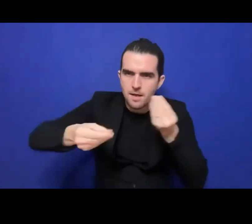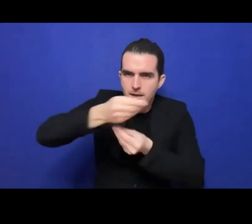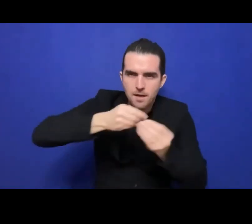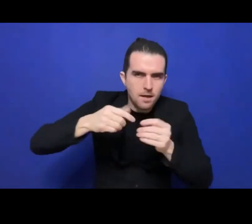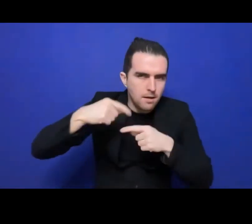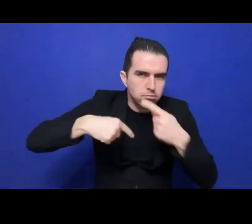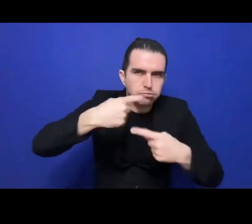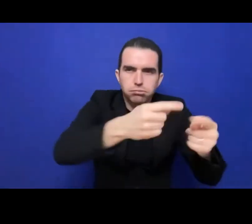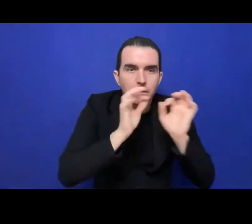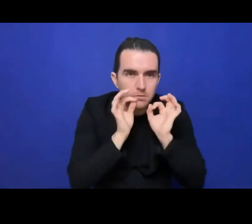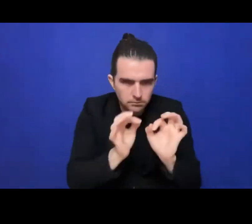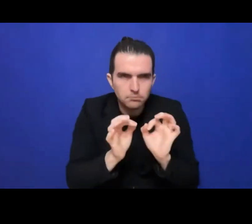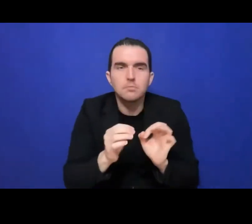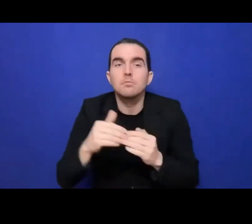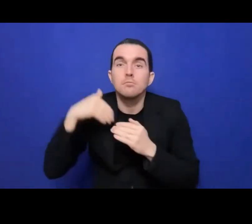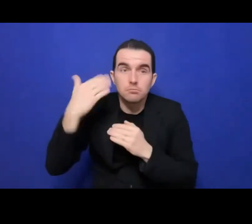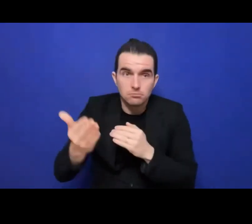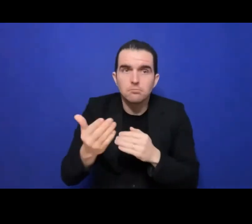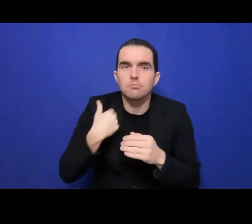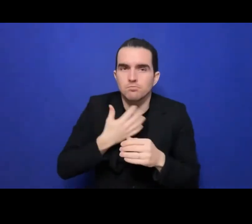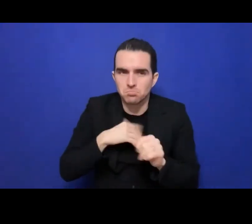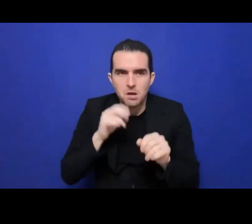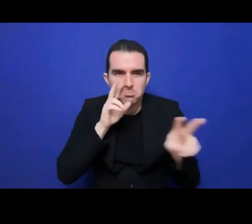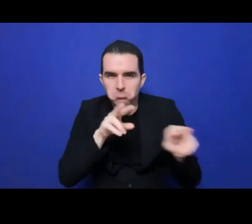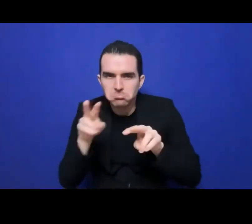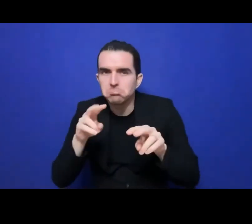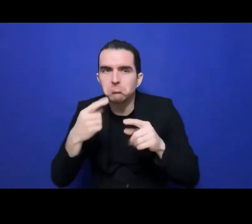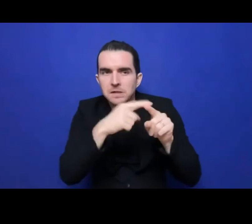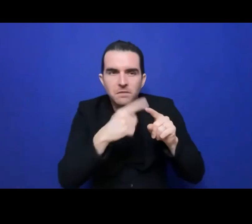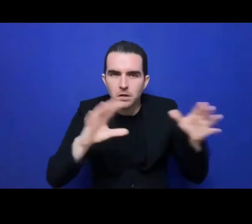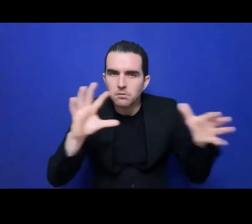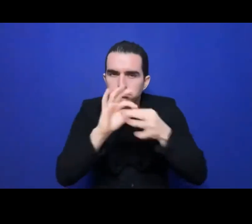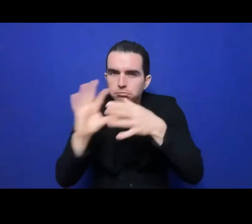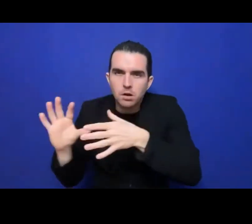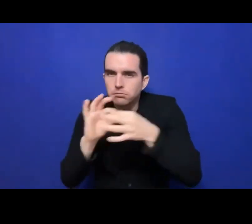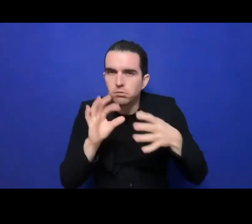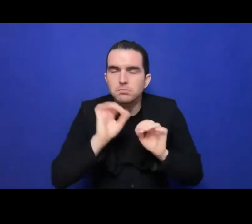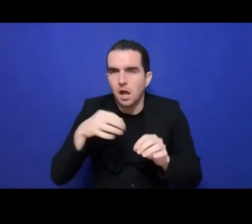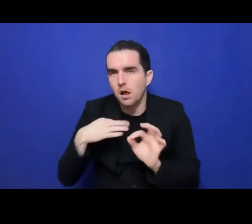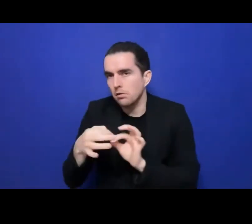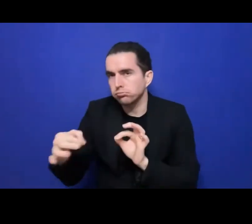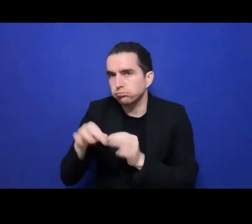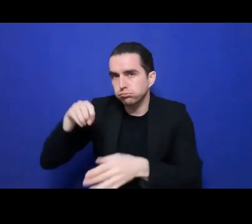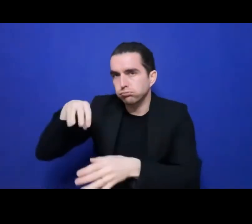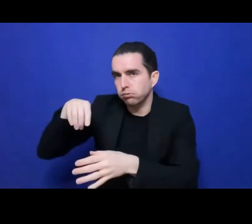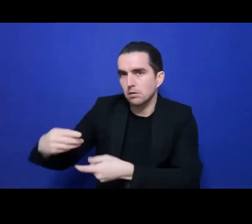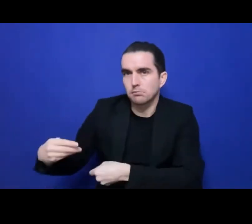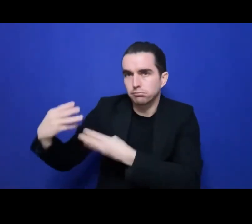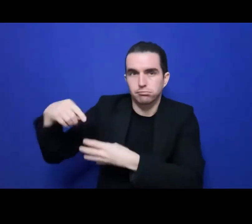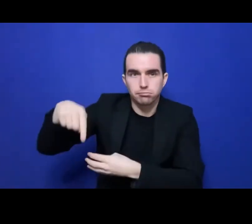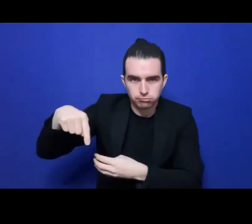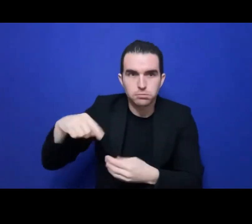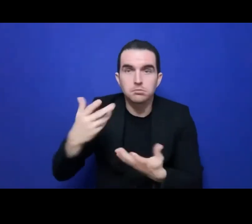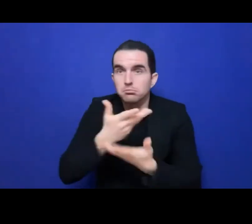follow up. So there's a lot of momentum, but there's also a lot of work to do. In